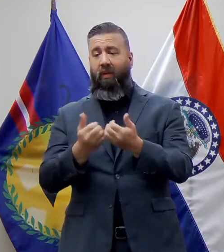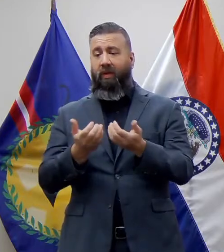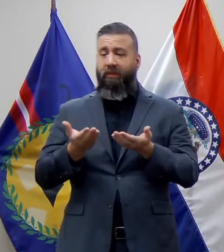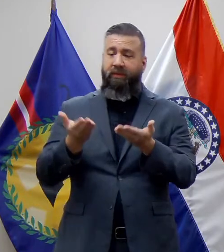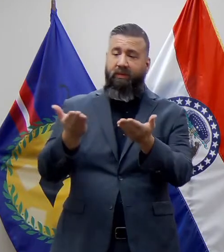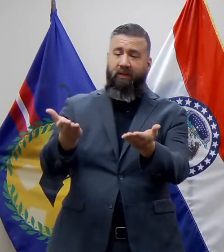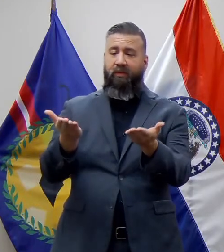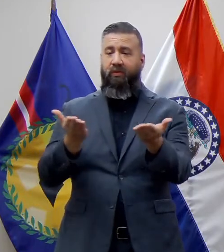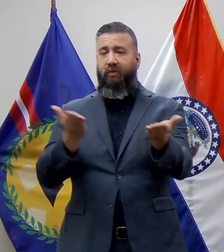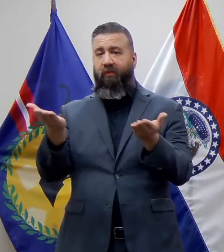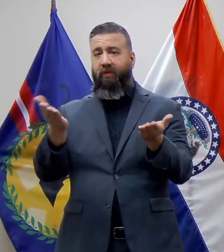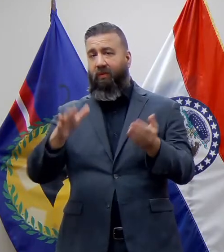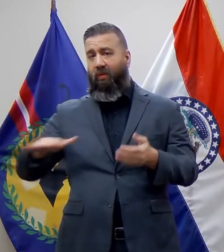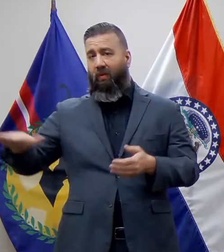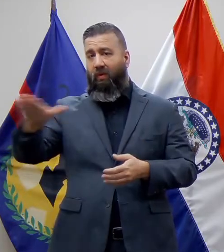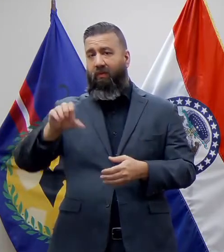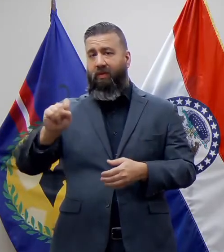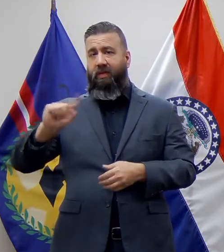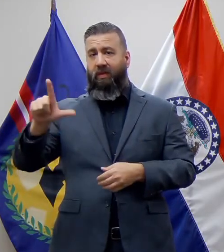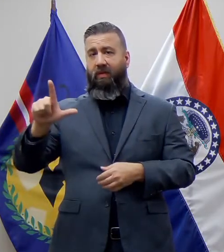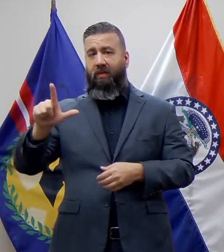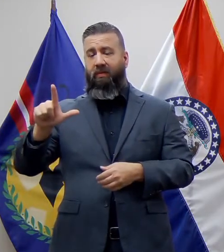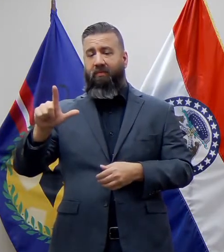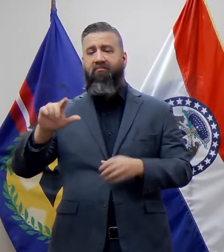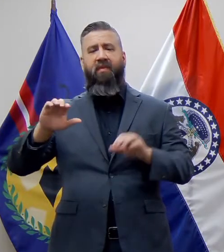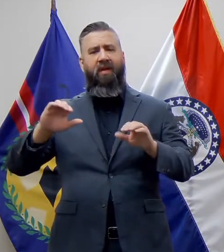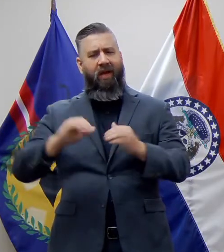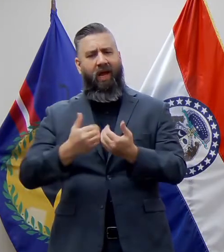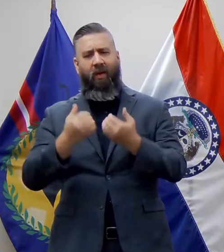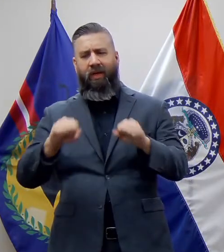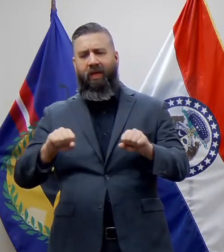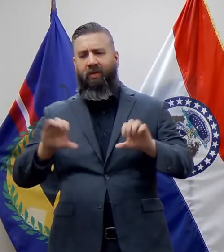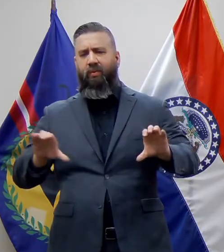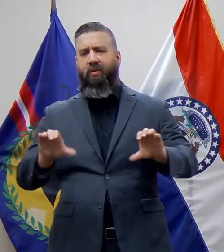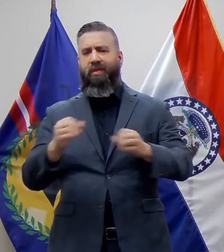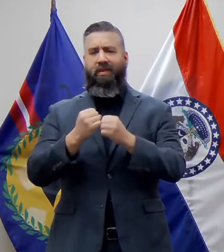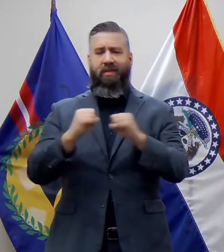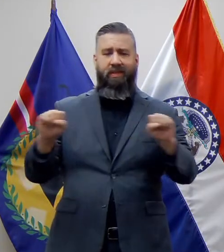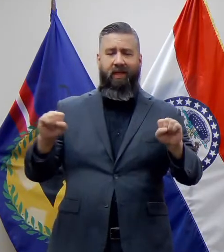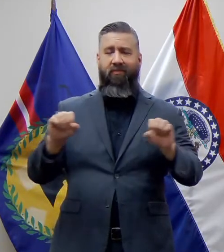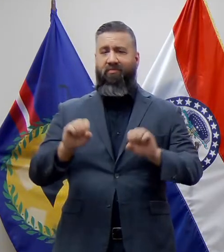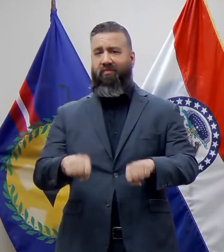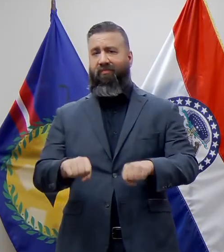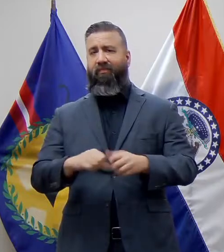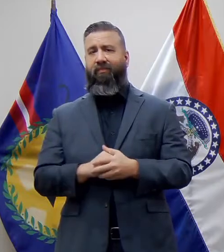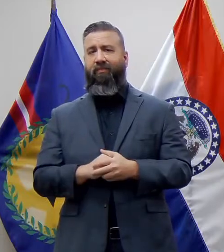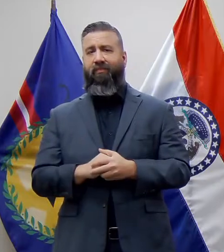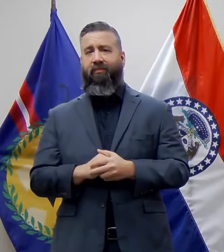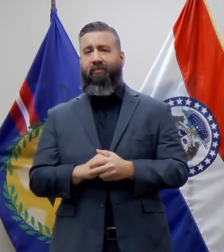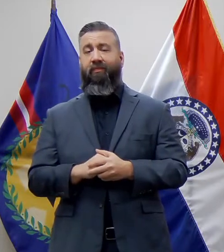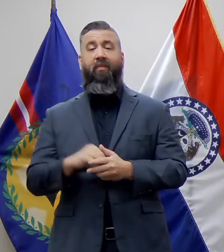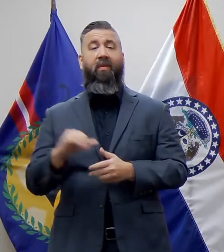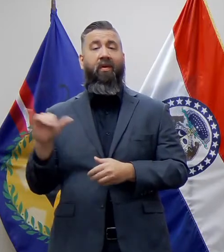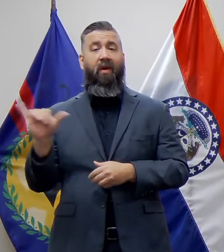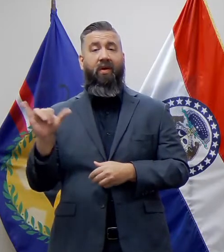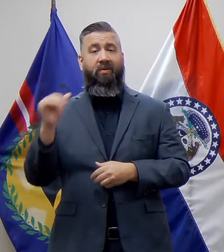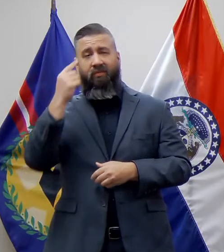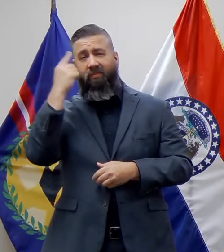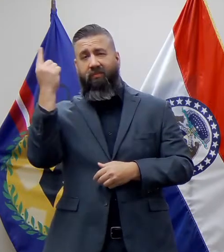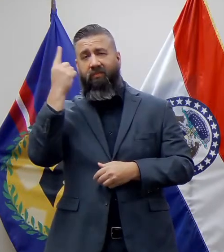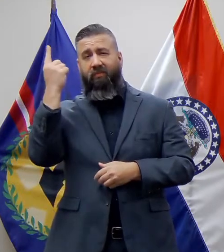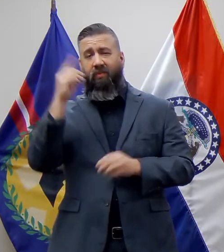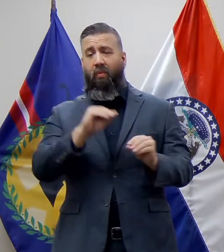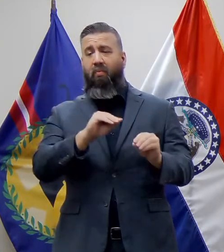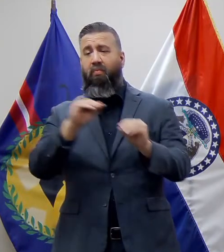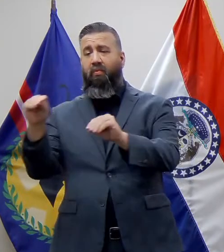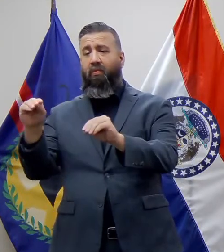across the county and how we're able to do it as safely as possible. Also under consideration is moving the county council